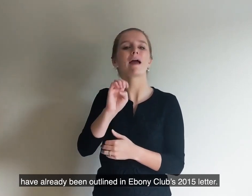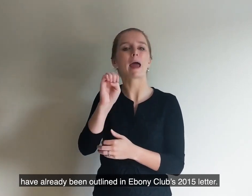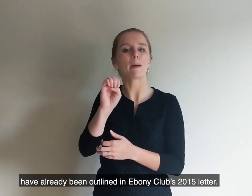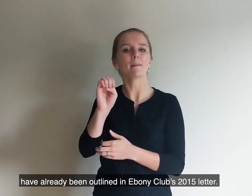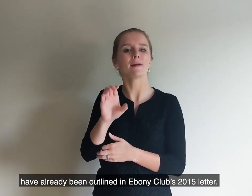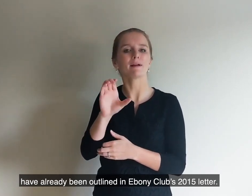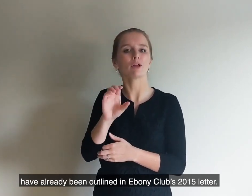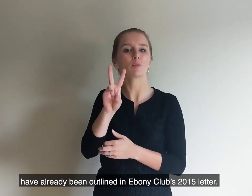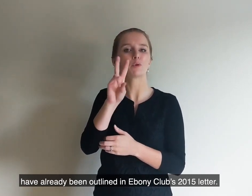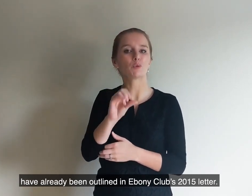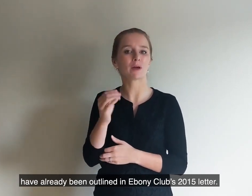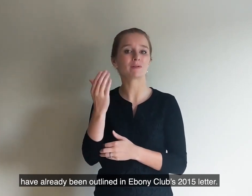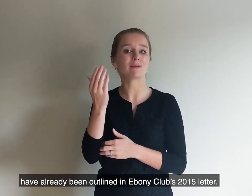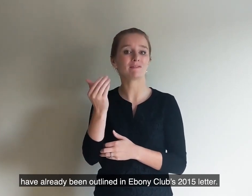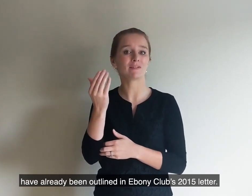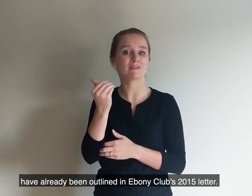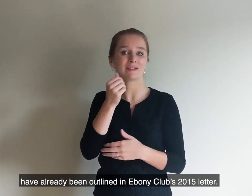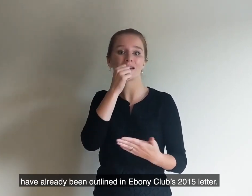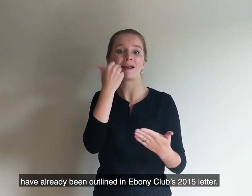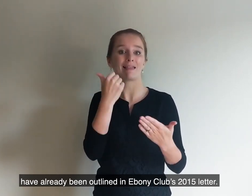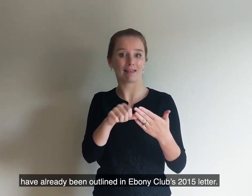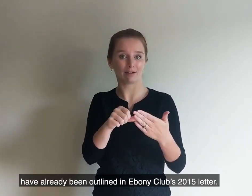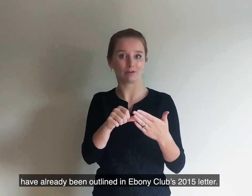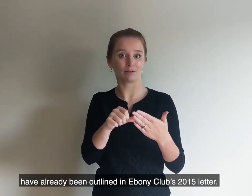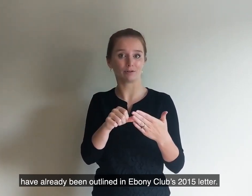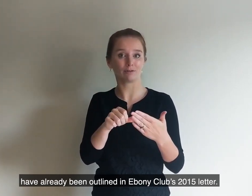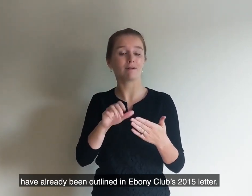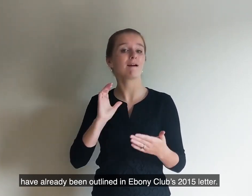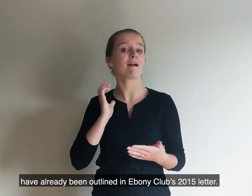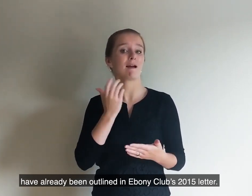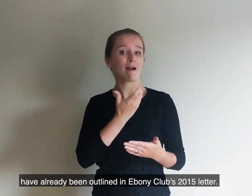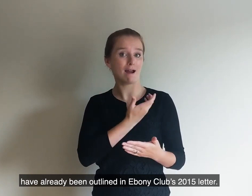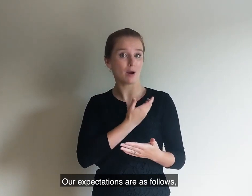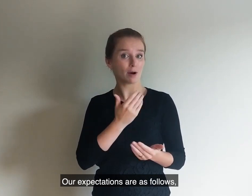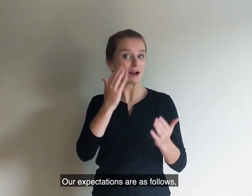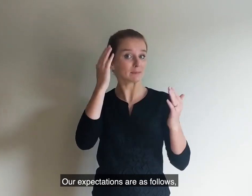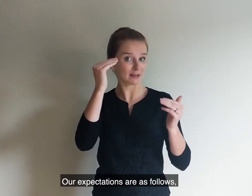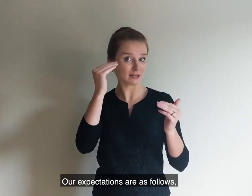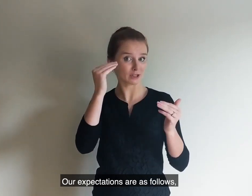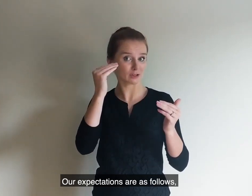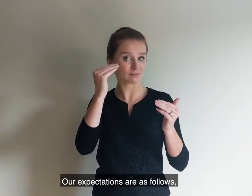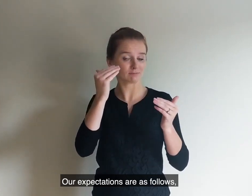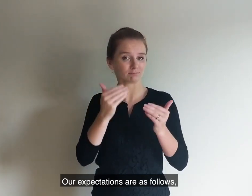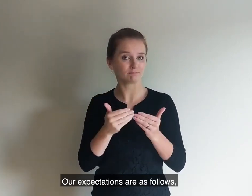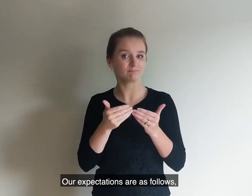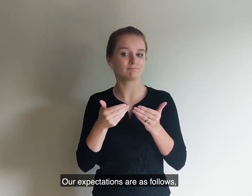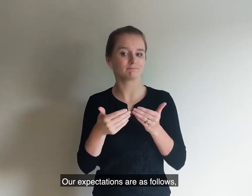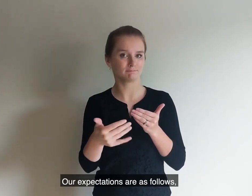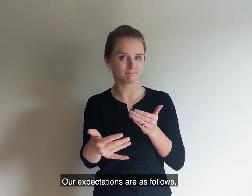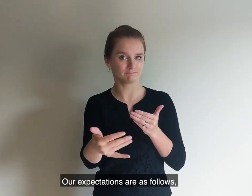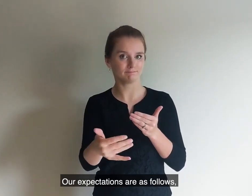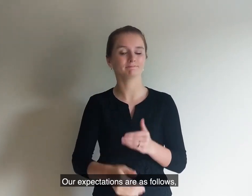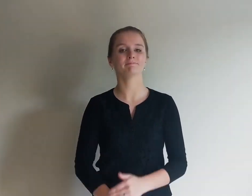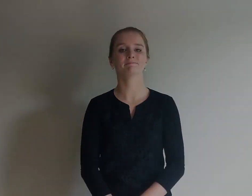Ebony Club's 2015 letter. Our expectations are as follows.